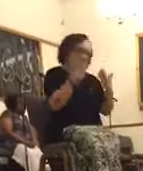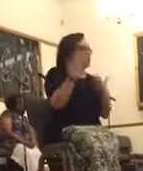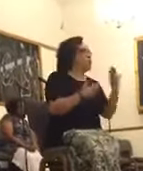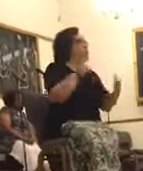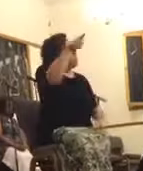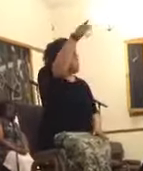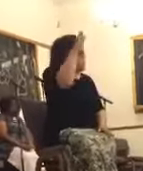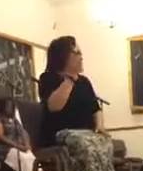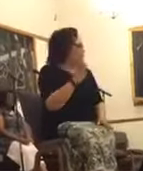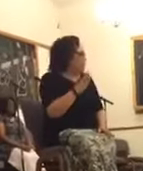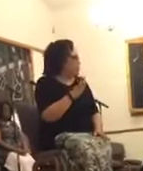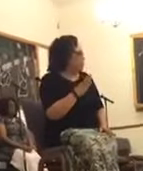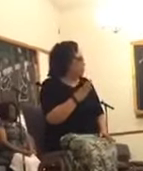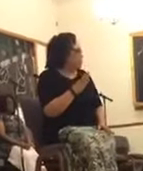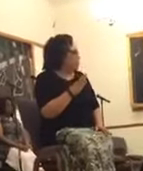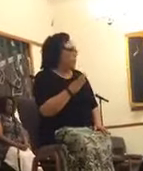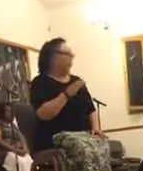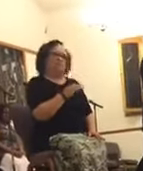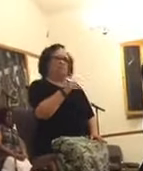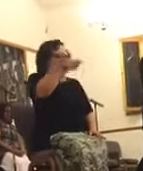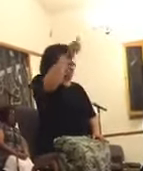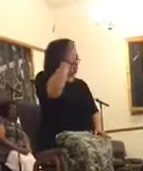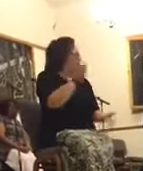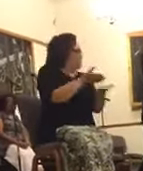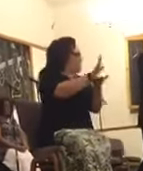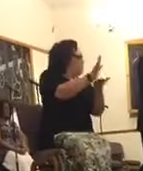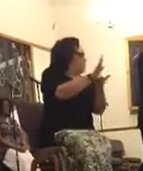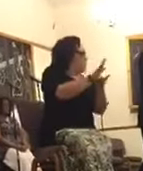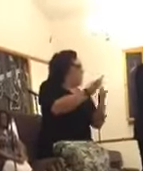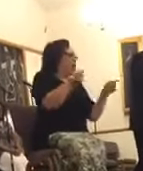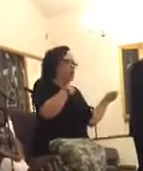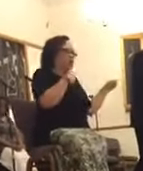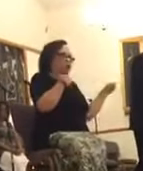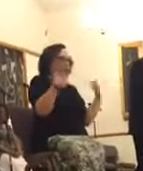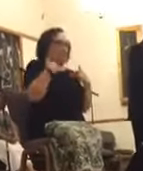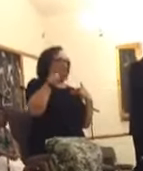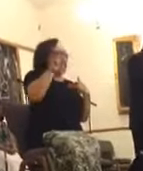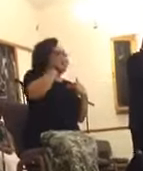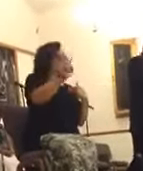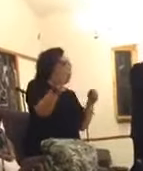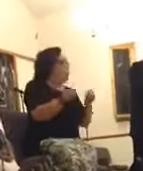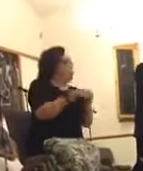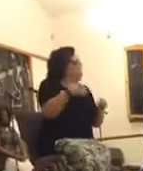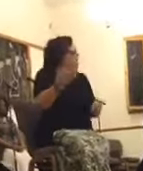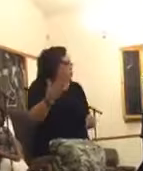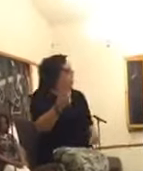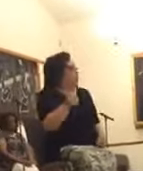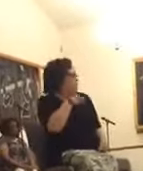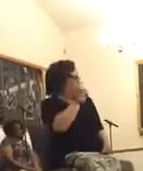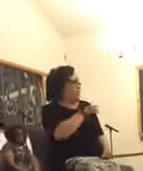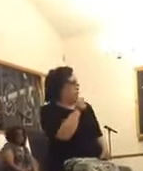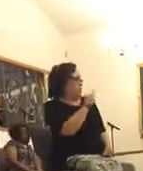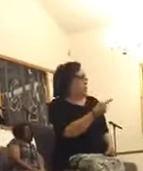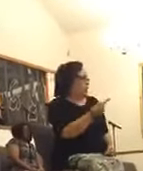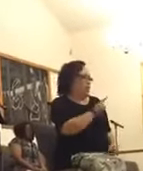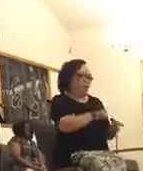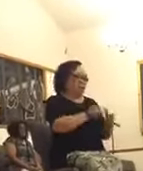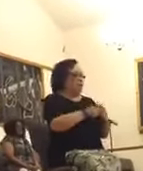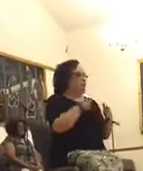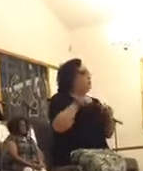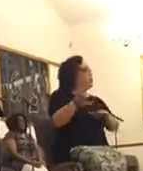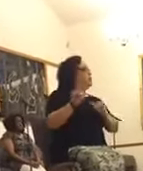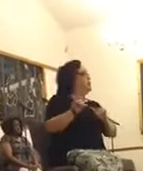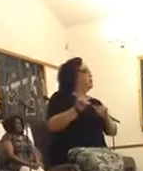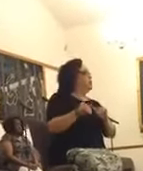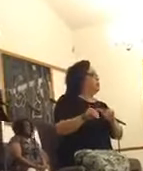Yeah. Isn't God all right? I got one more piece here, and I got to run to my seat. He says